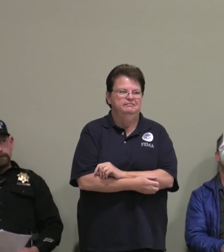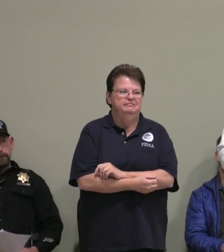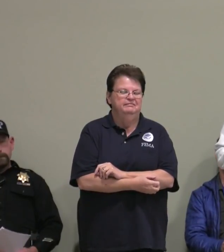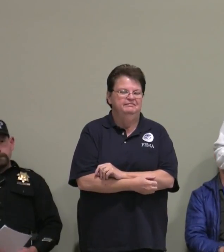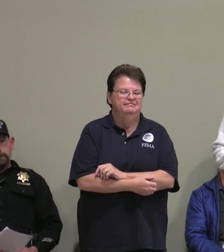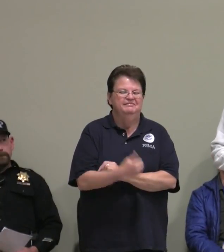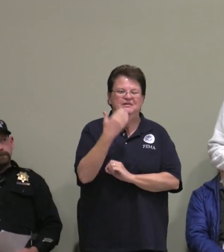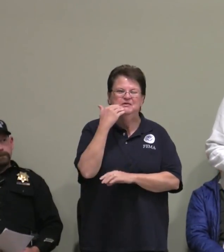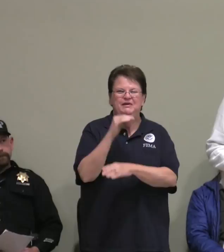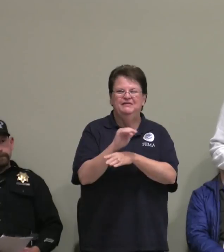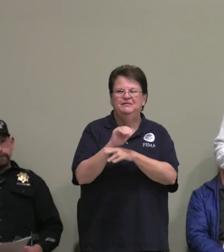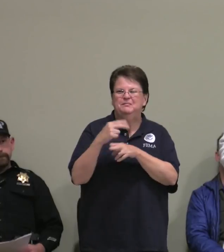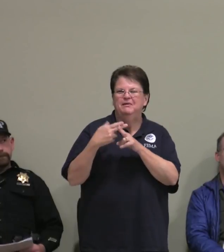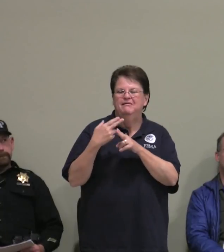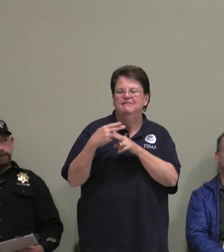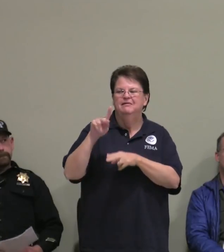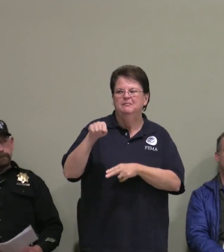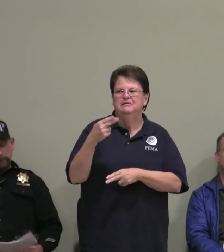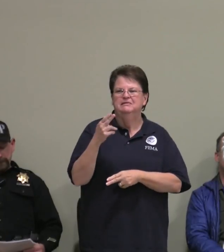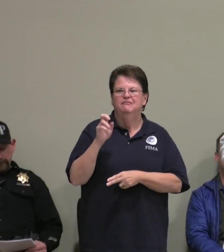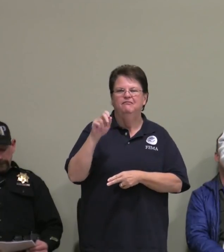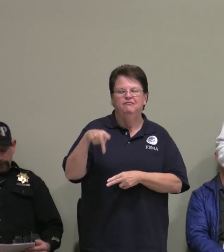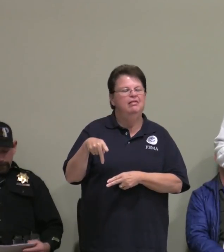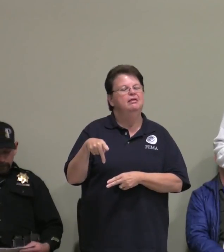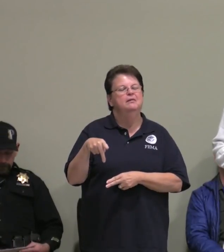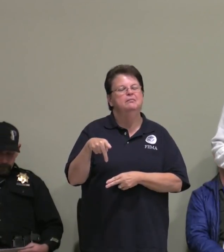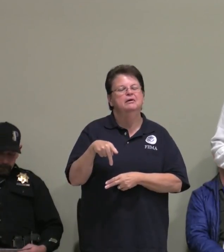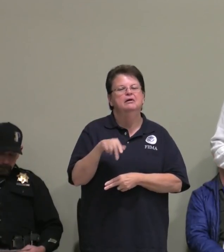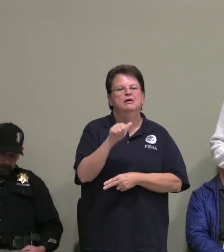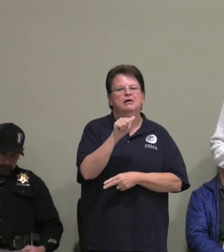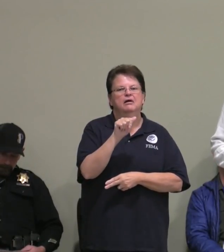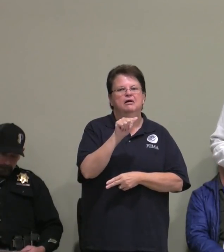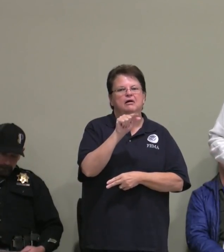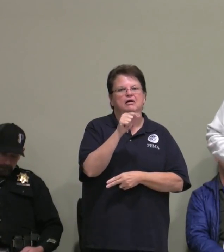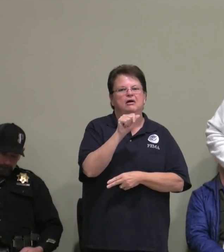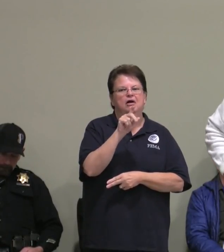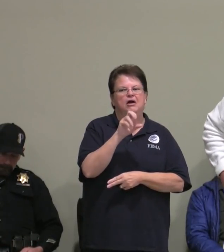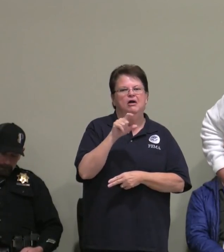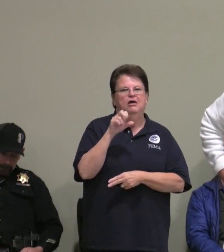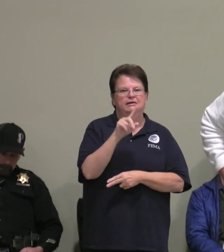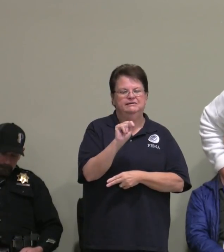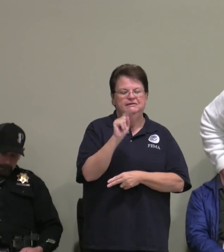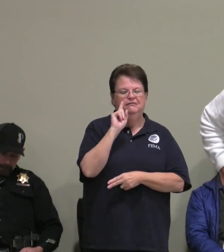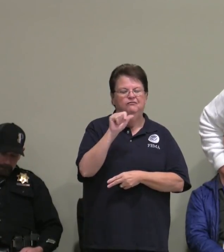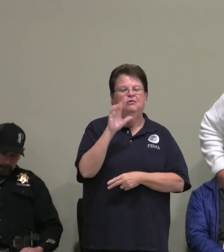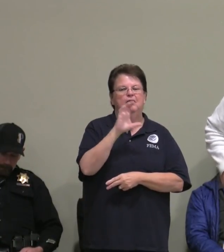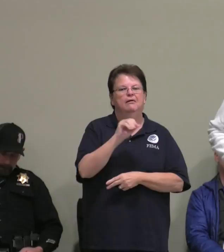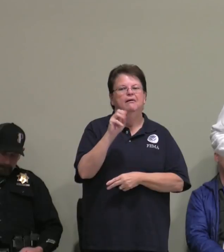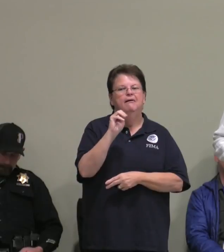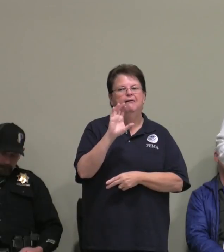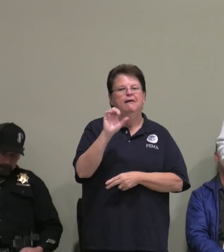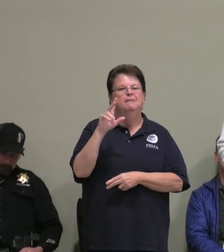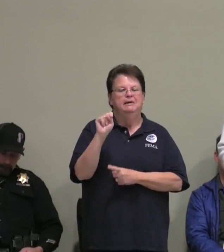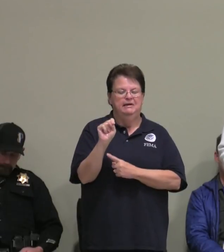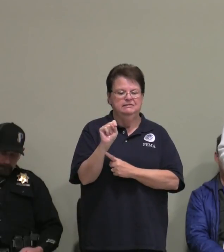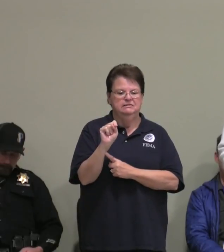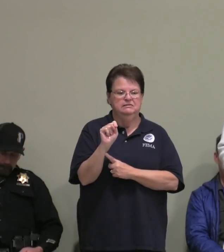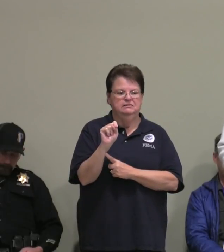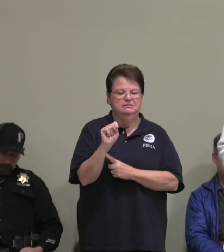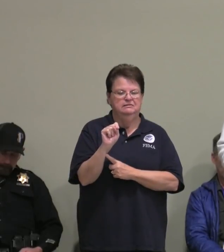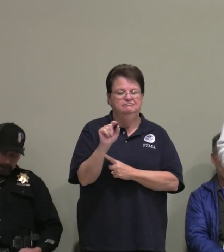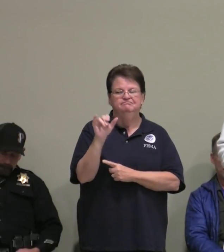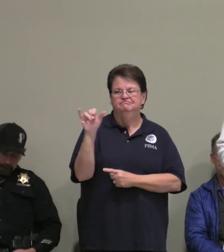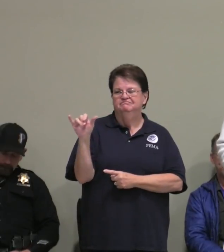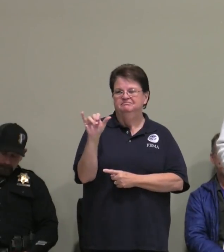Good evening. My name is Phillip Arnton. I'm Government Affairs Director for Comcast. Similar to